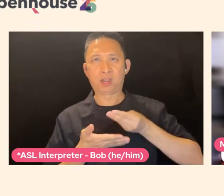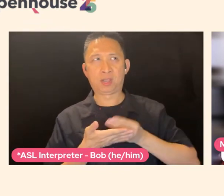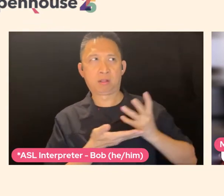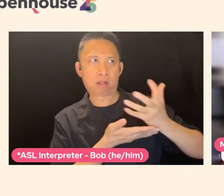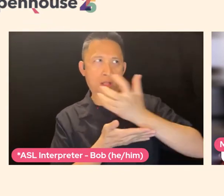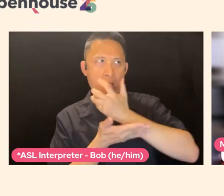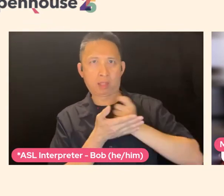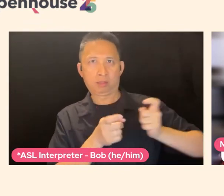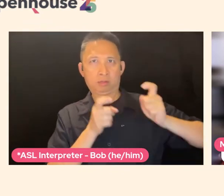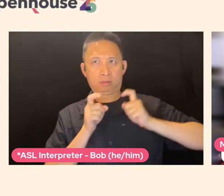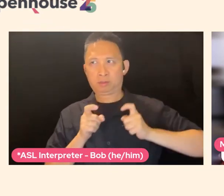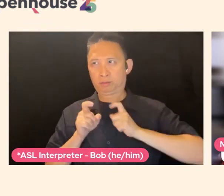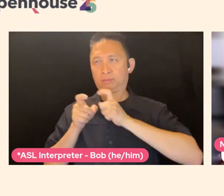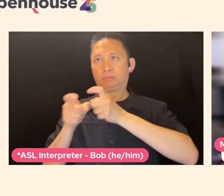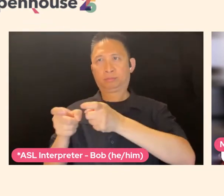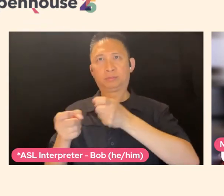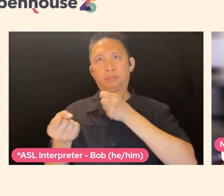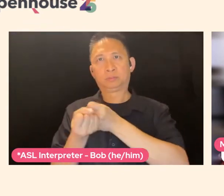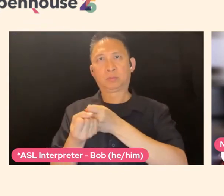our housing project.